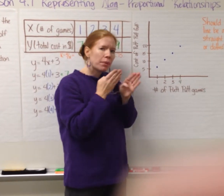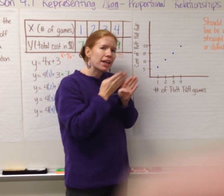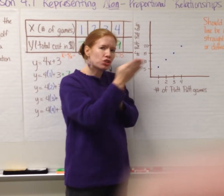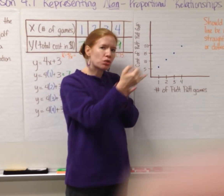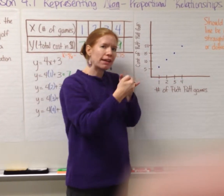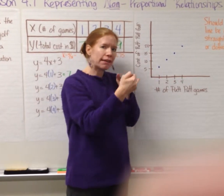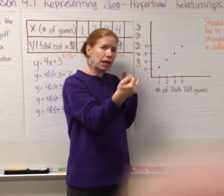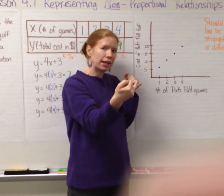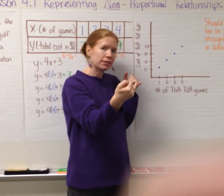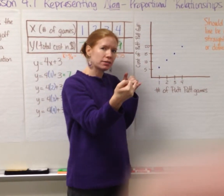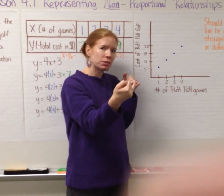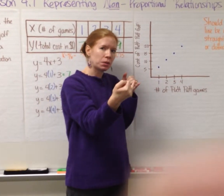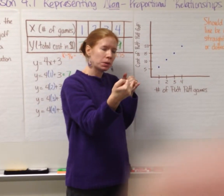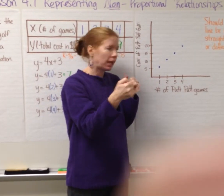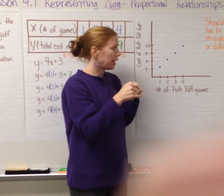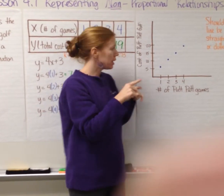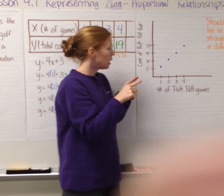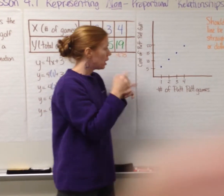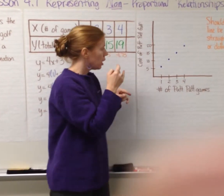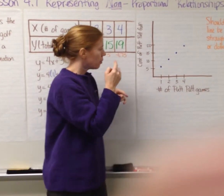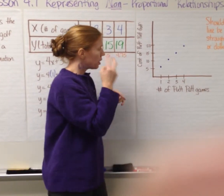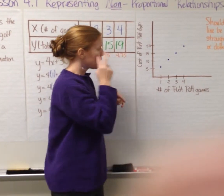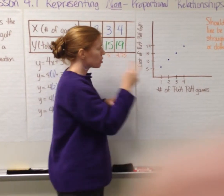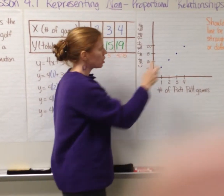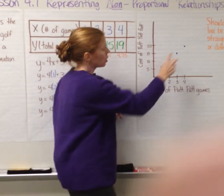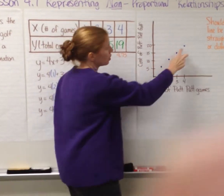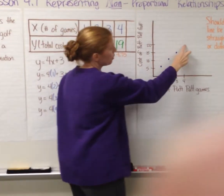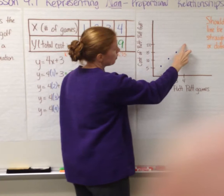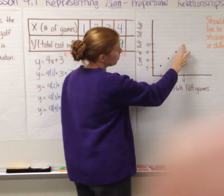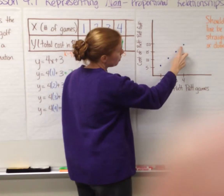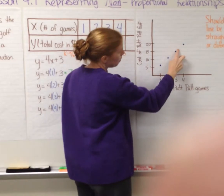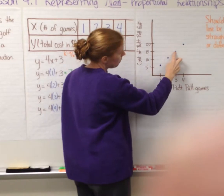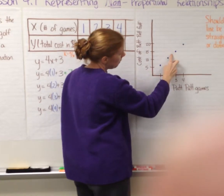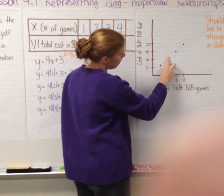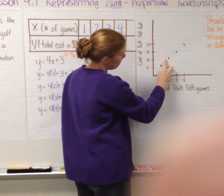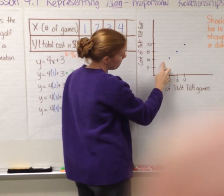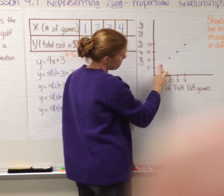a straight line, okay? But let's look.